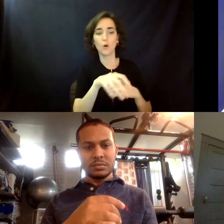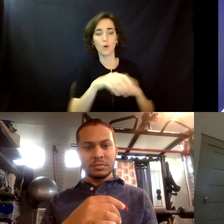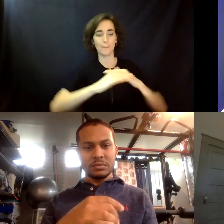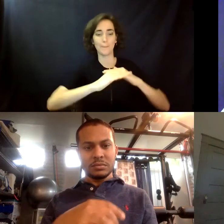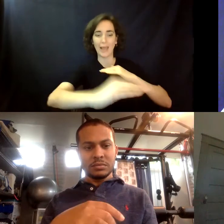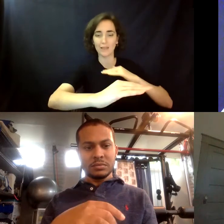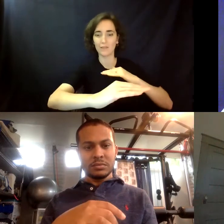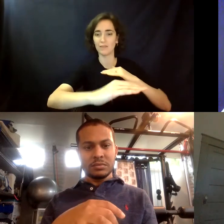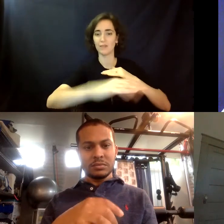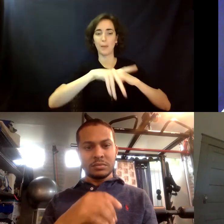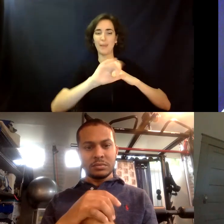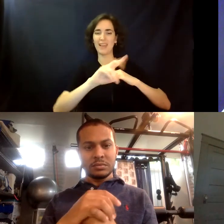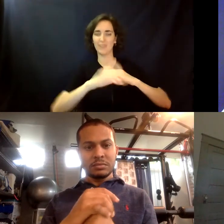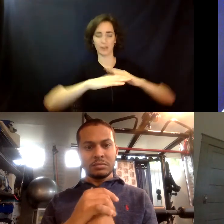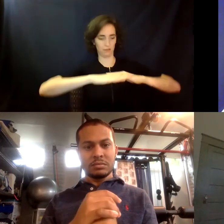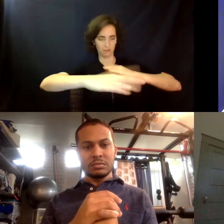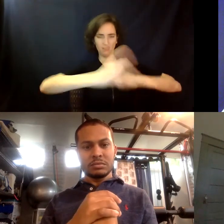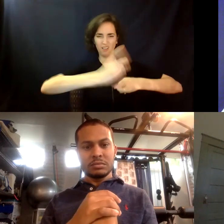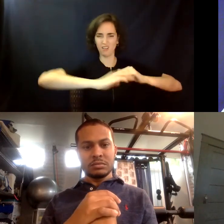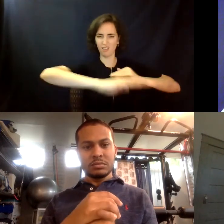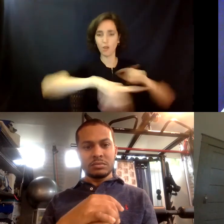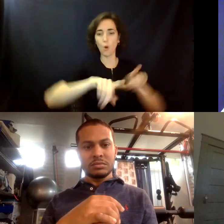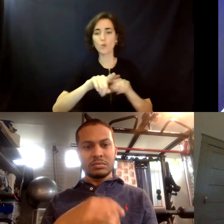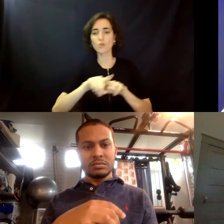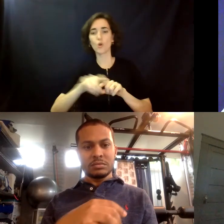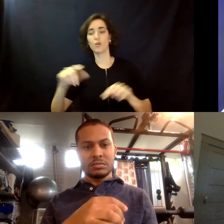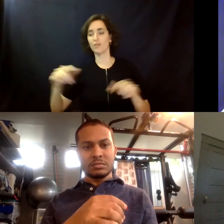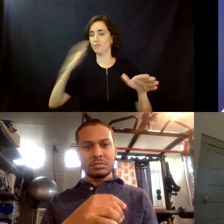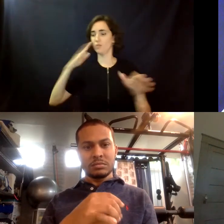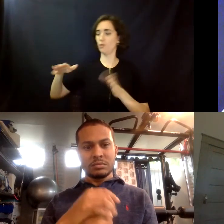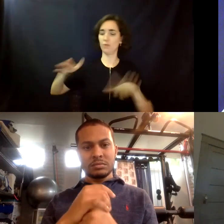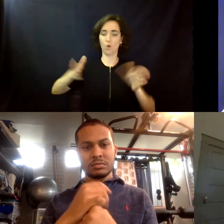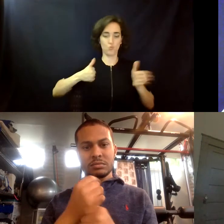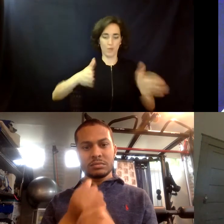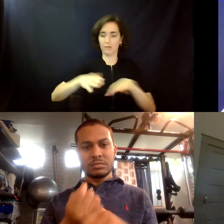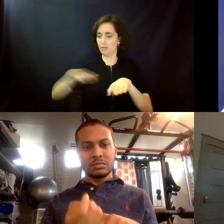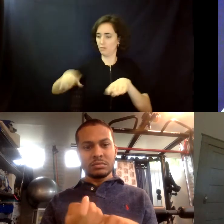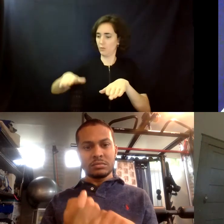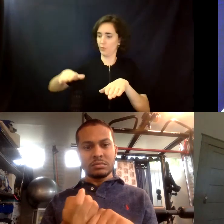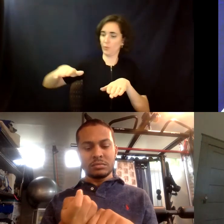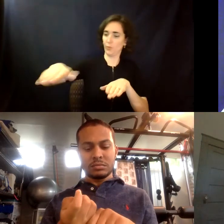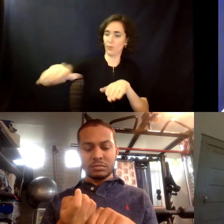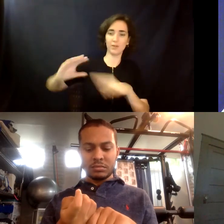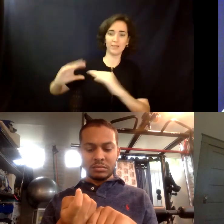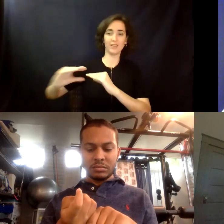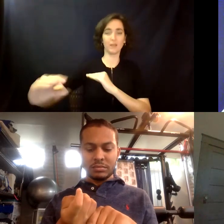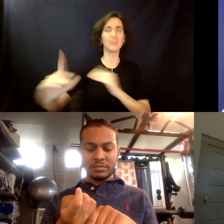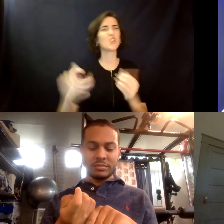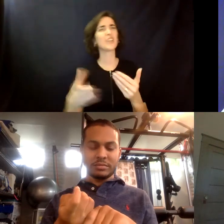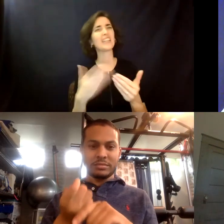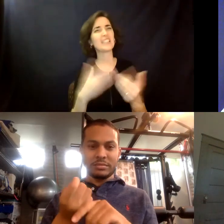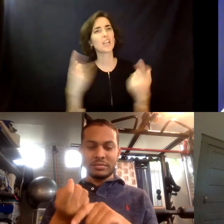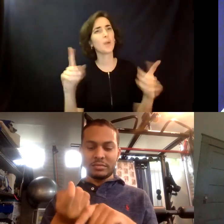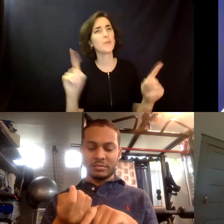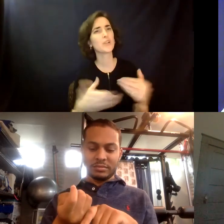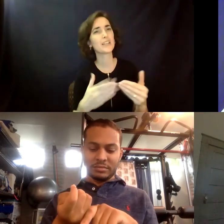curbing. How could that be? It says simple paving and accessible curbing should be easily accomplished. It's all